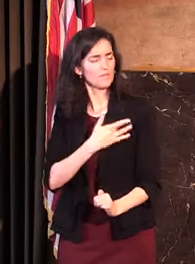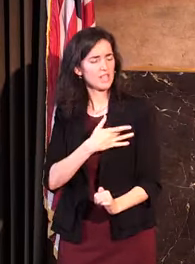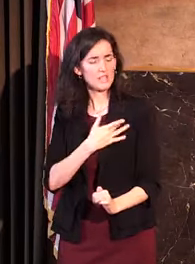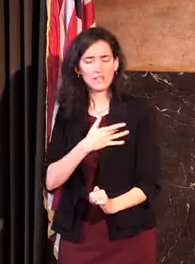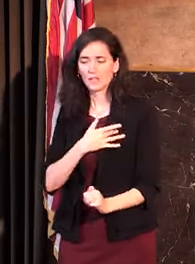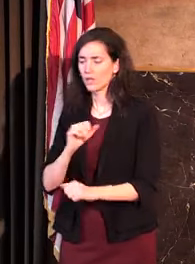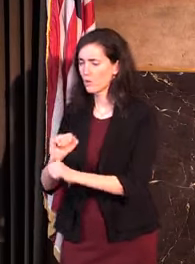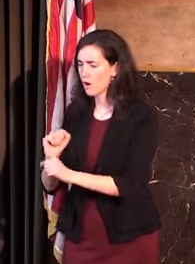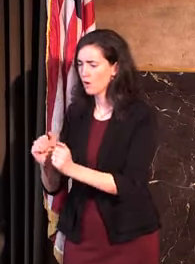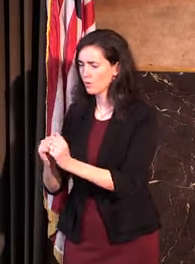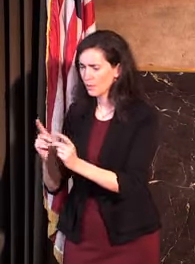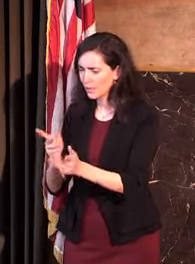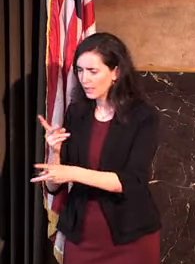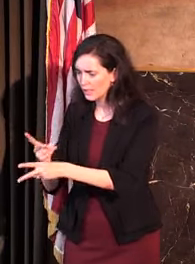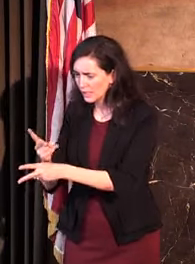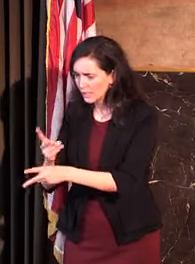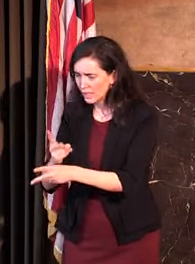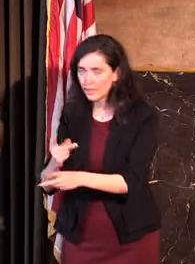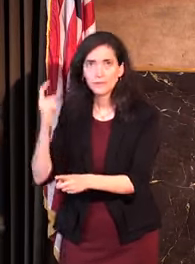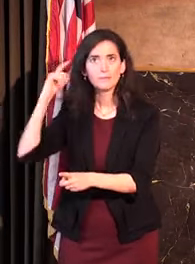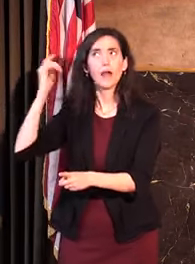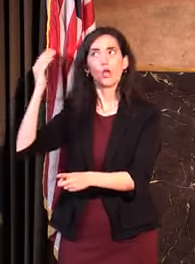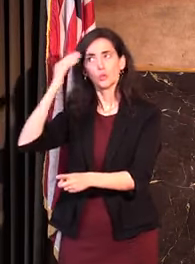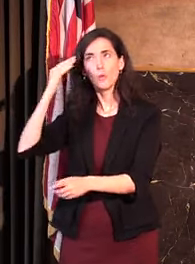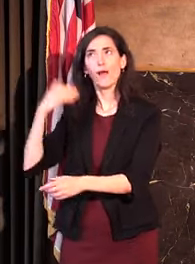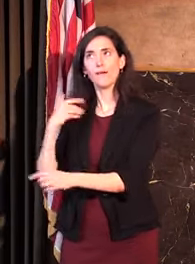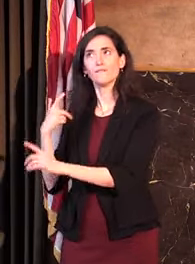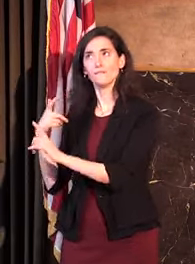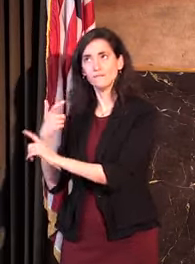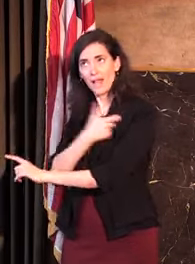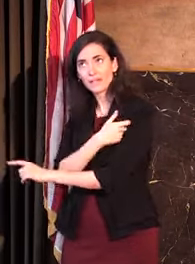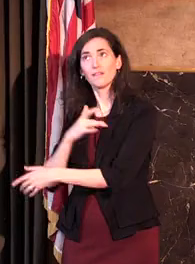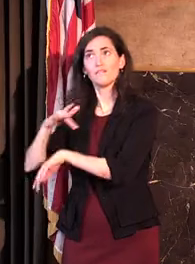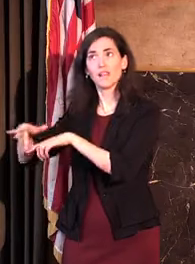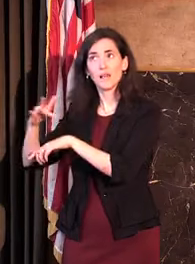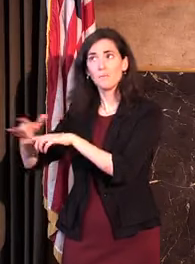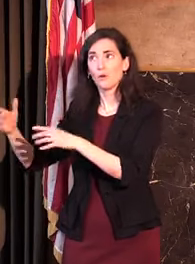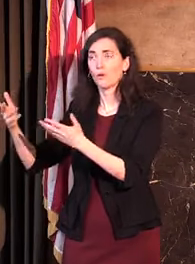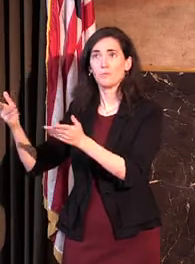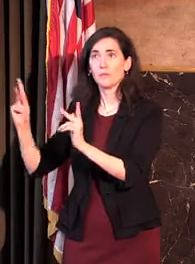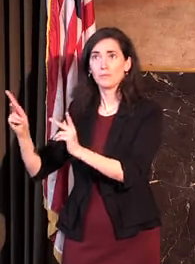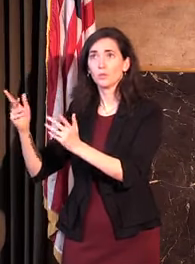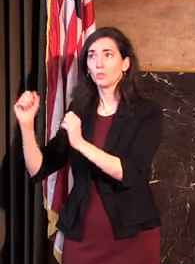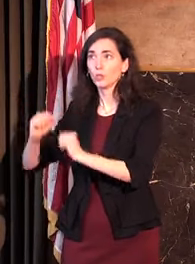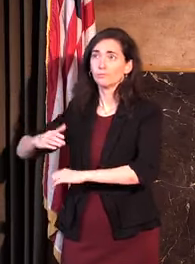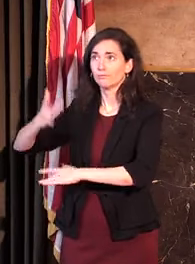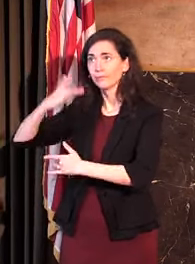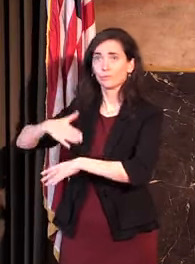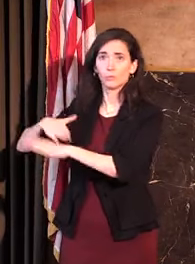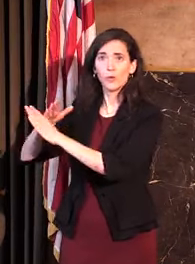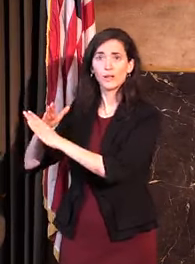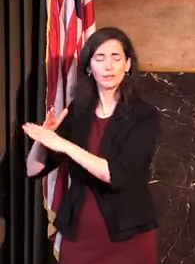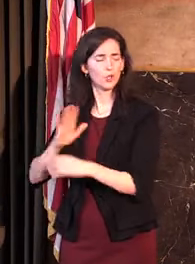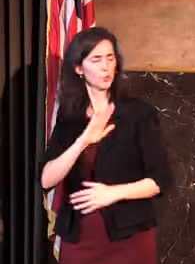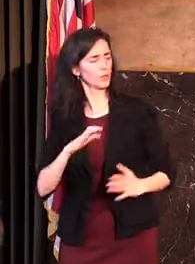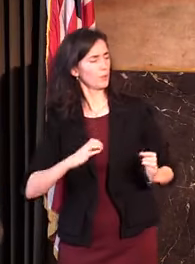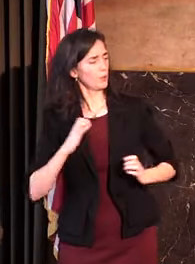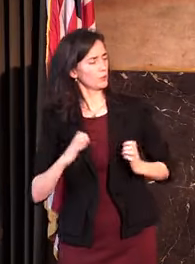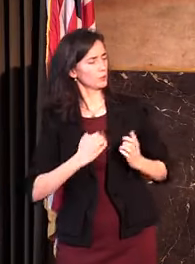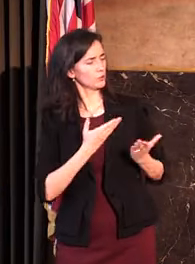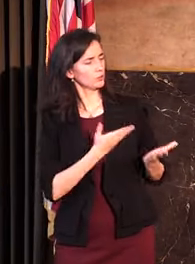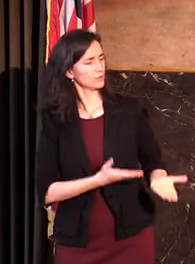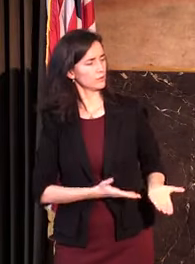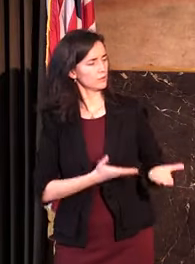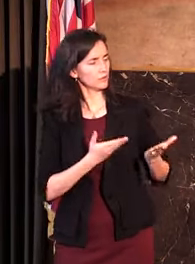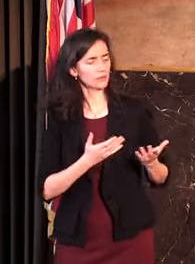vaccine available and that could have prevented this for so many of your patients? I mean, what sort of emotions